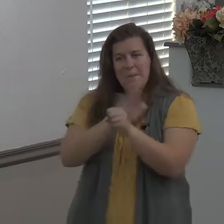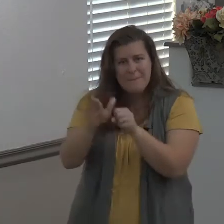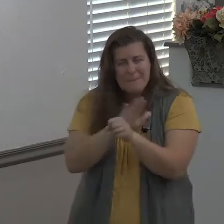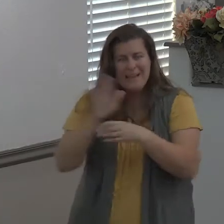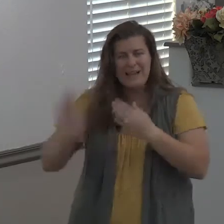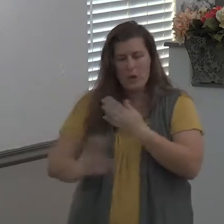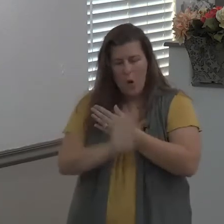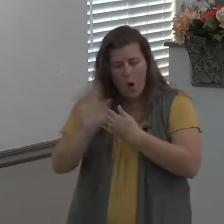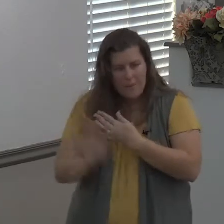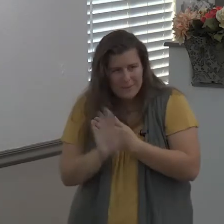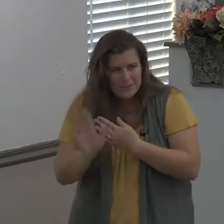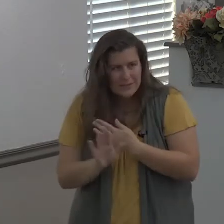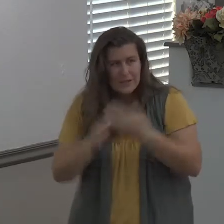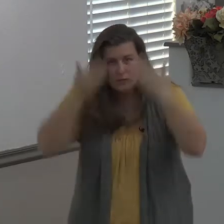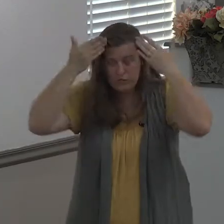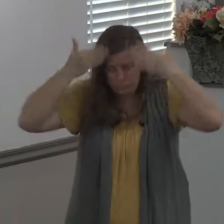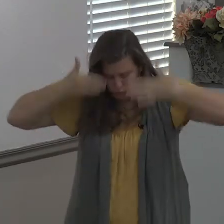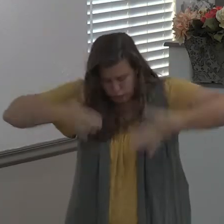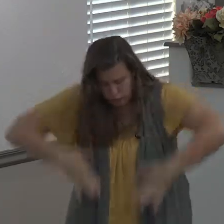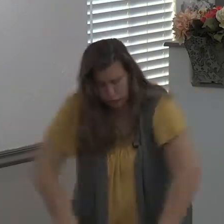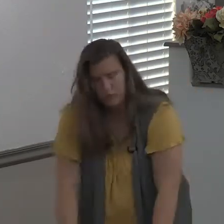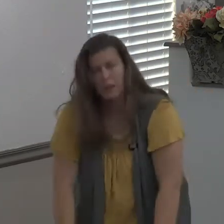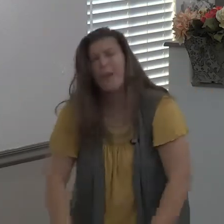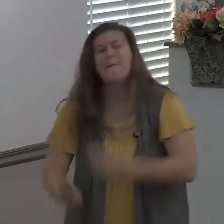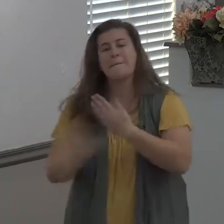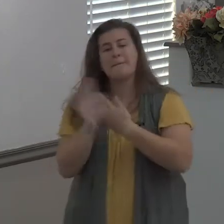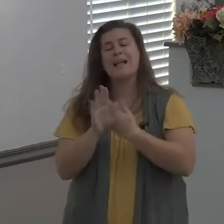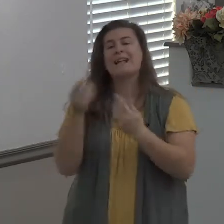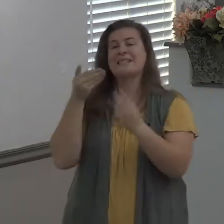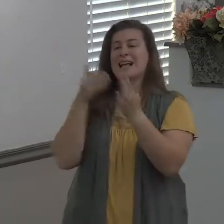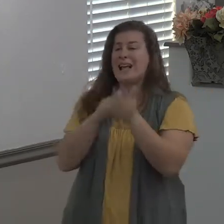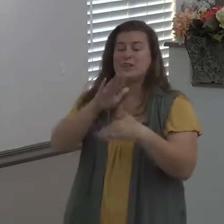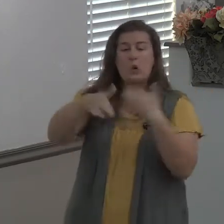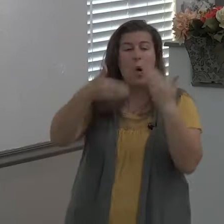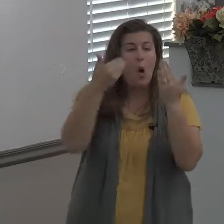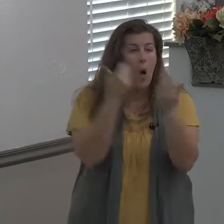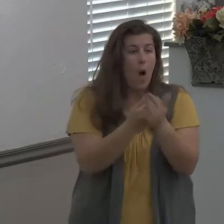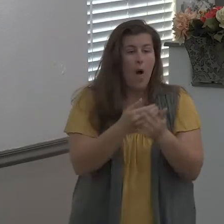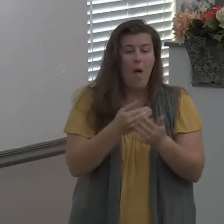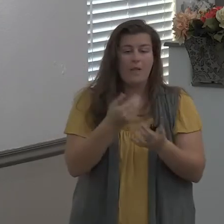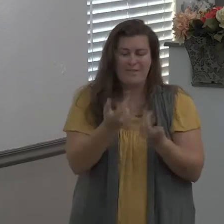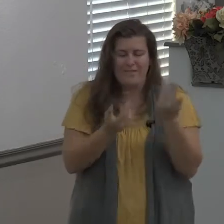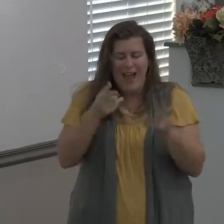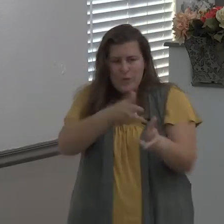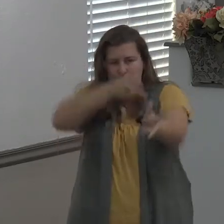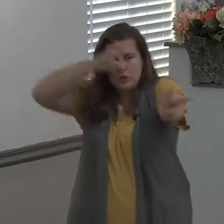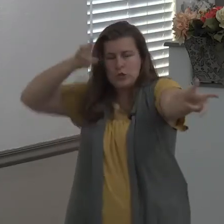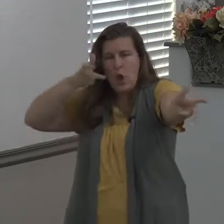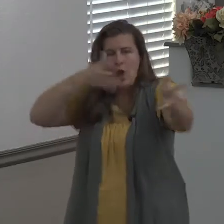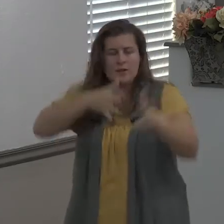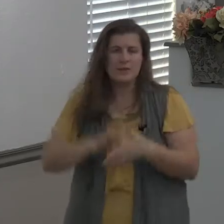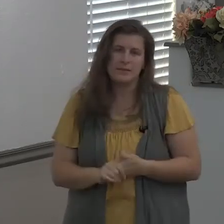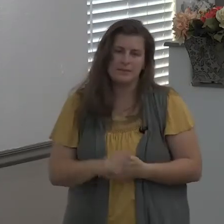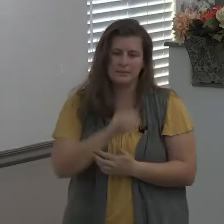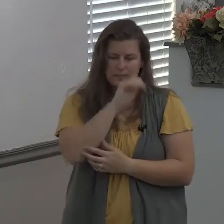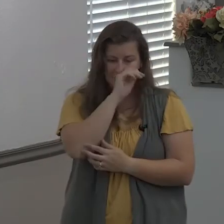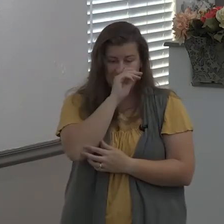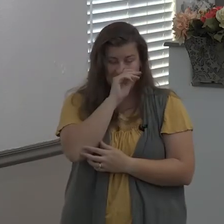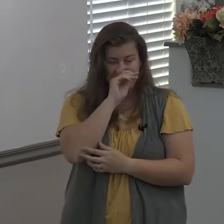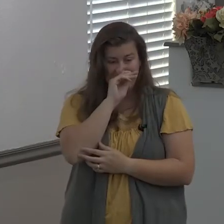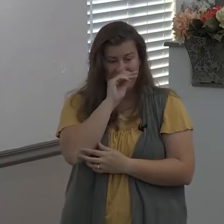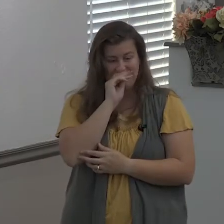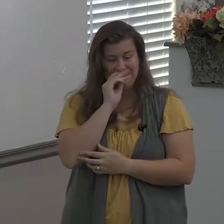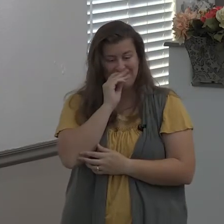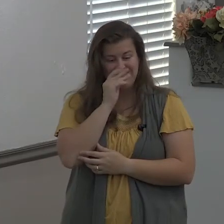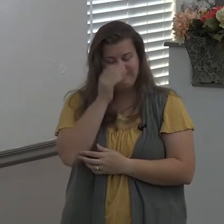upon it. He'll capitalize on it. God's given us the complete armor, the whole armor. It covers us from head to toe. It protects us